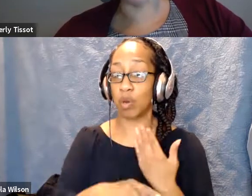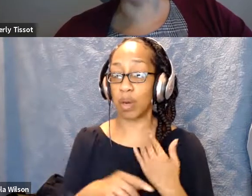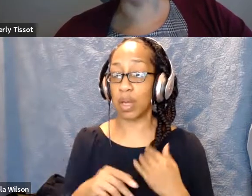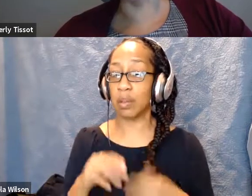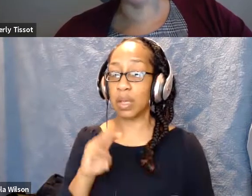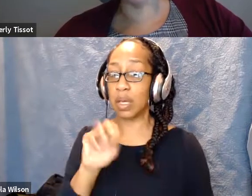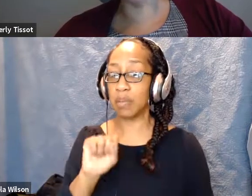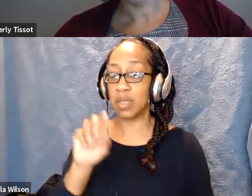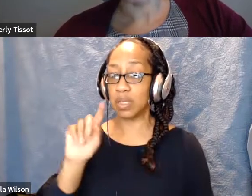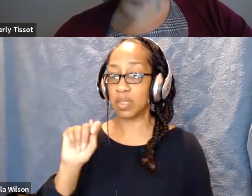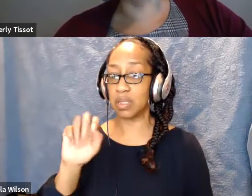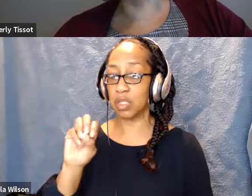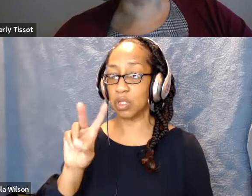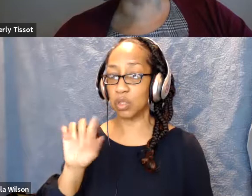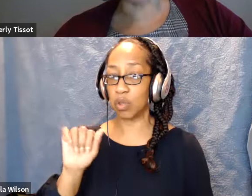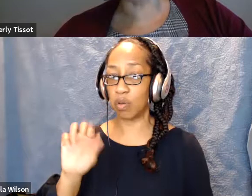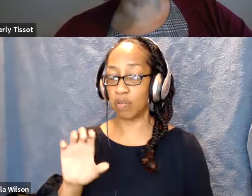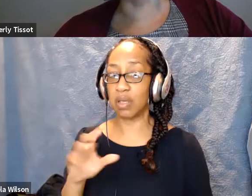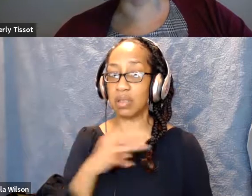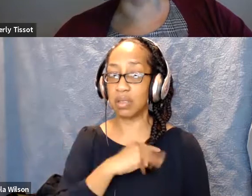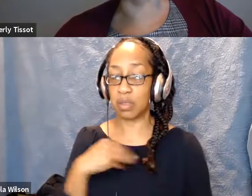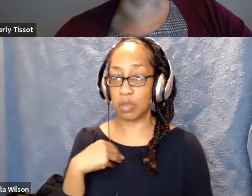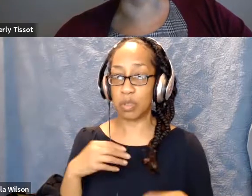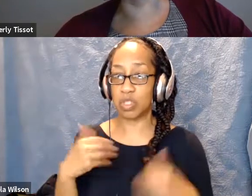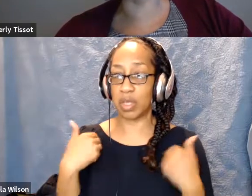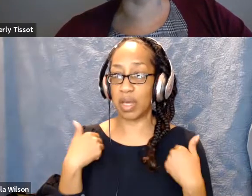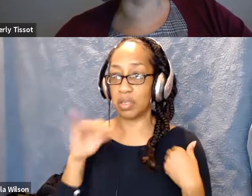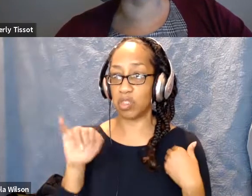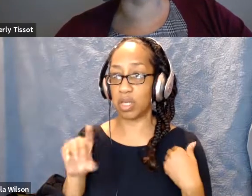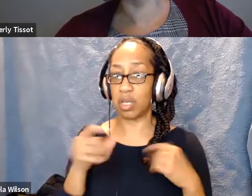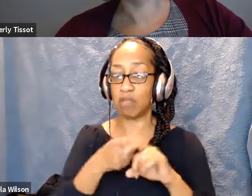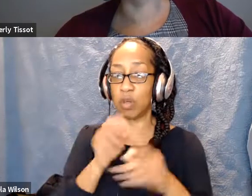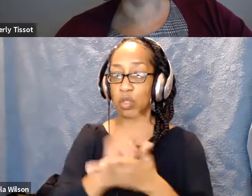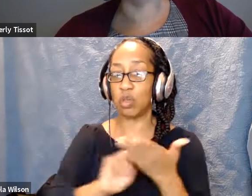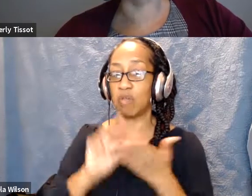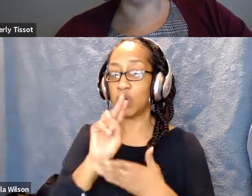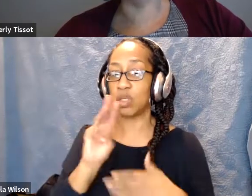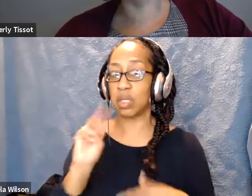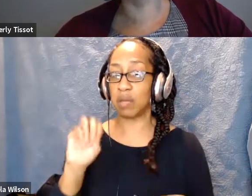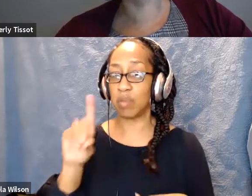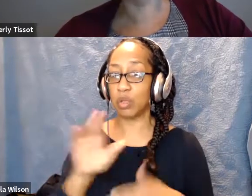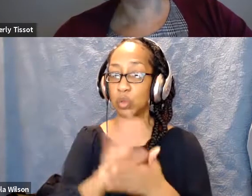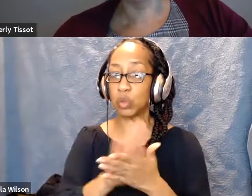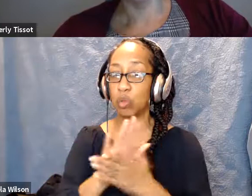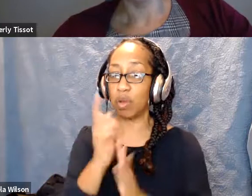of the Maryland Bar and holds a JD from the University of Maryland School of Law.